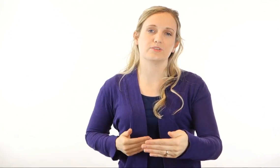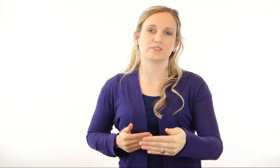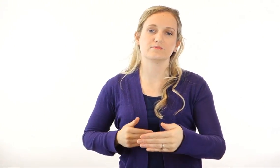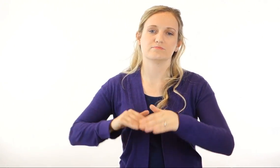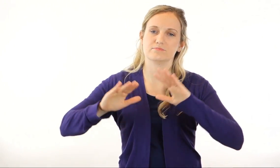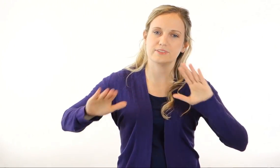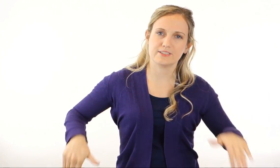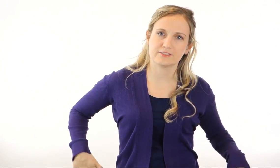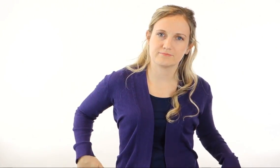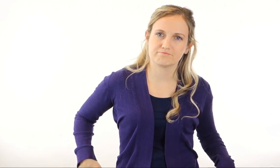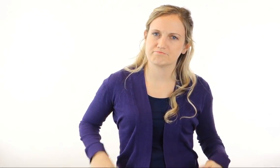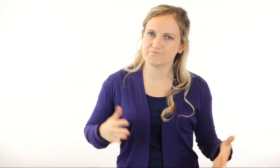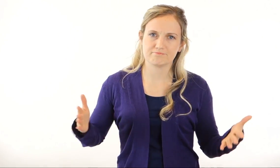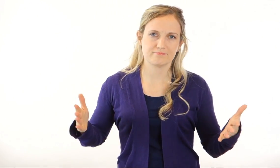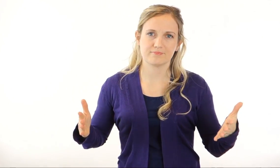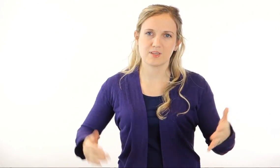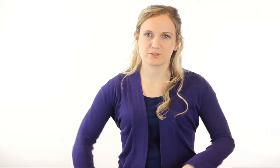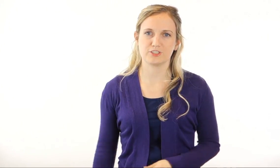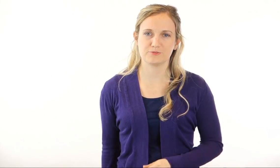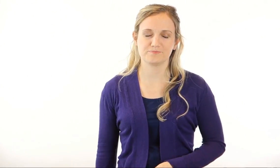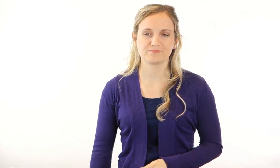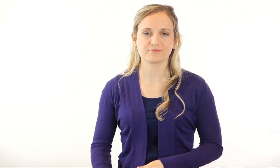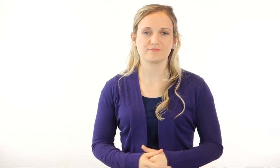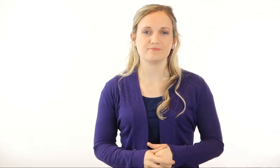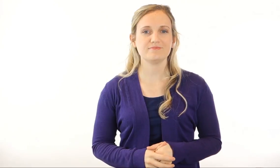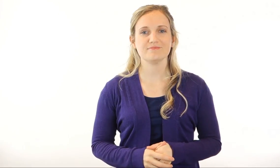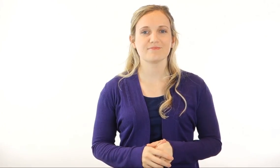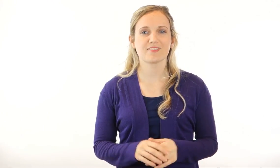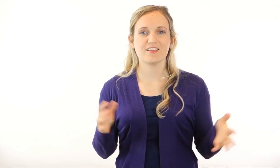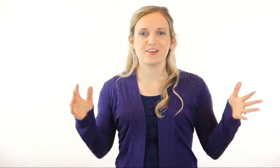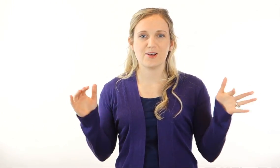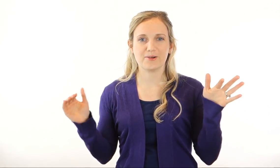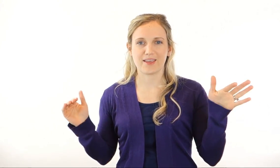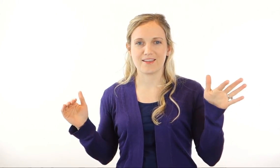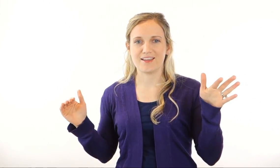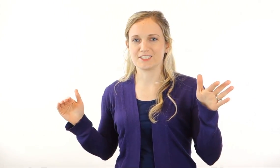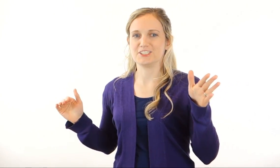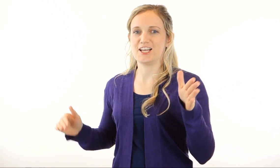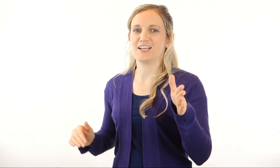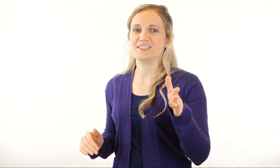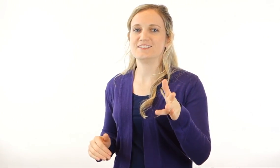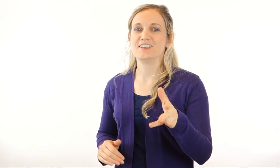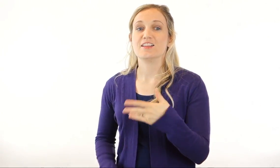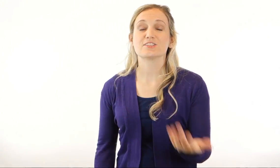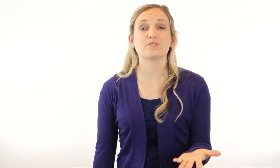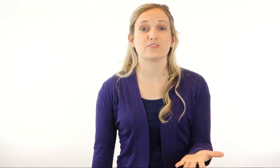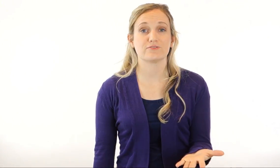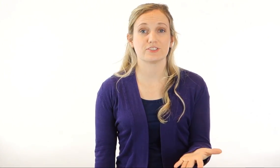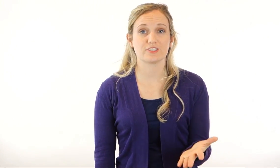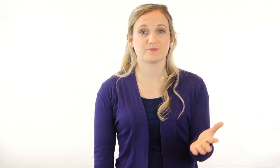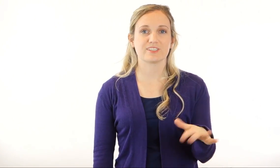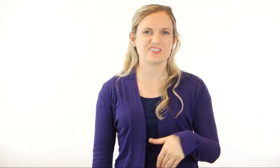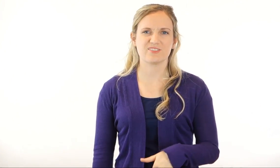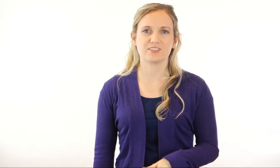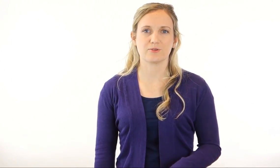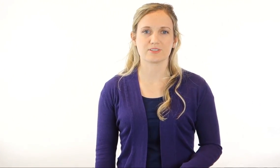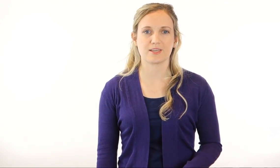before, later. That works too. Okay, next line. Let's go to the third verse because you don't need the chorus again.